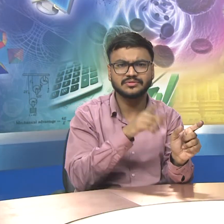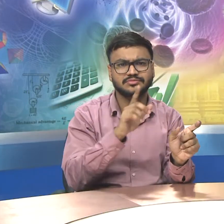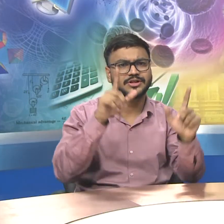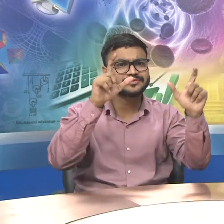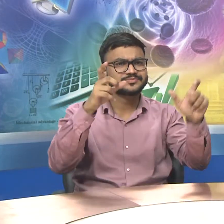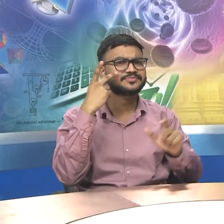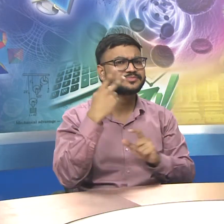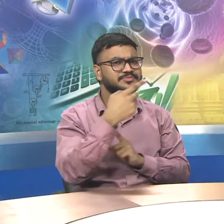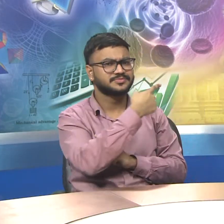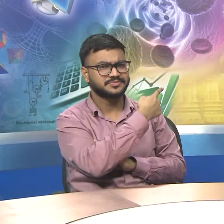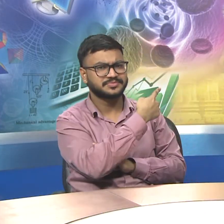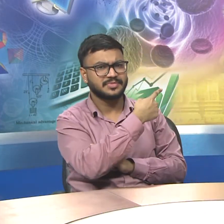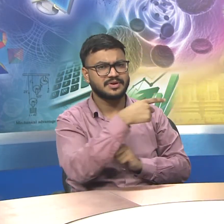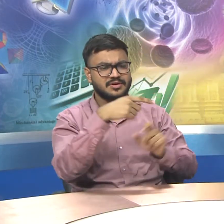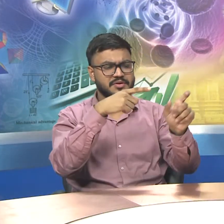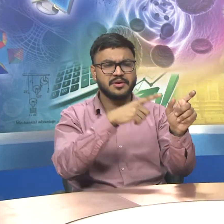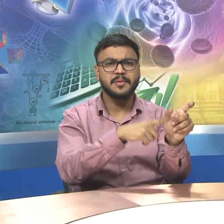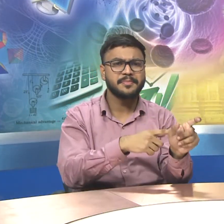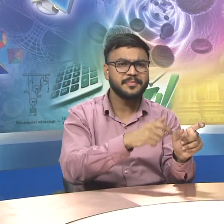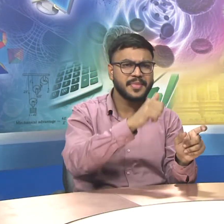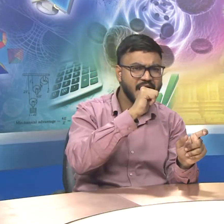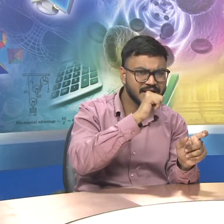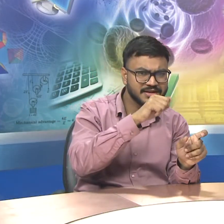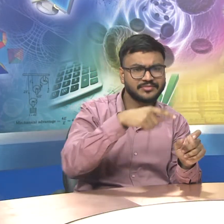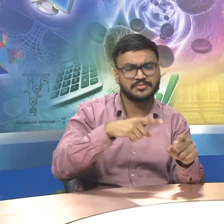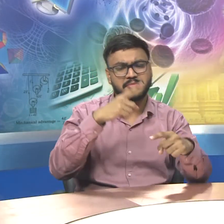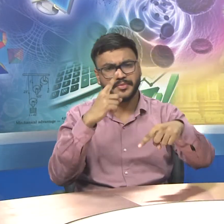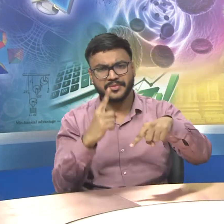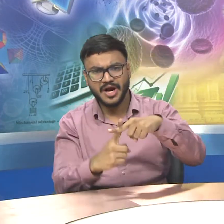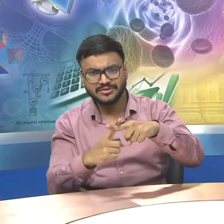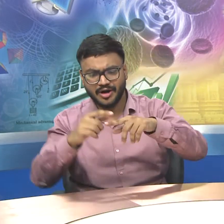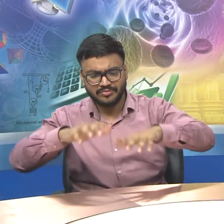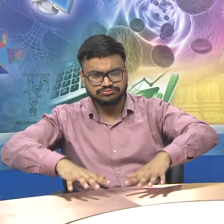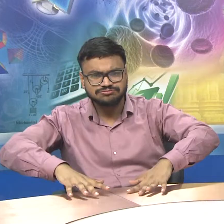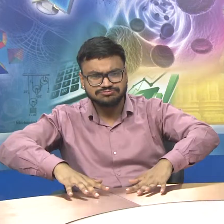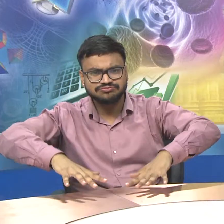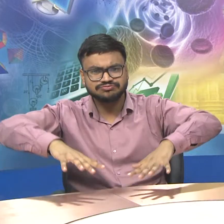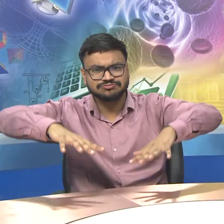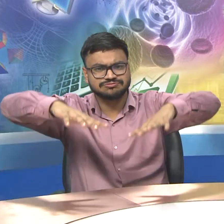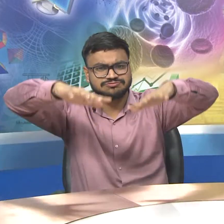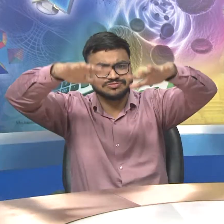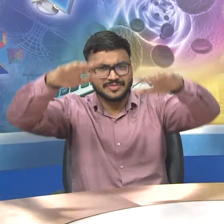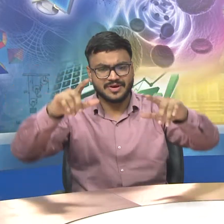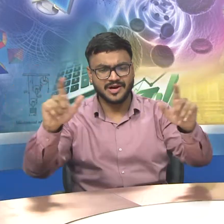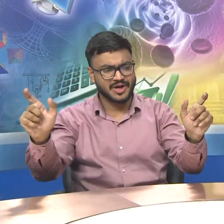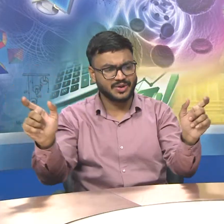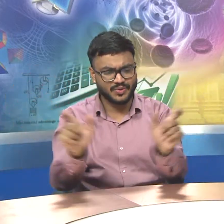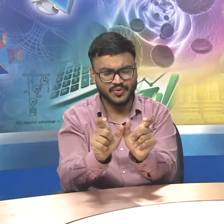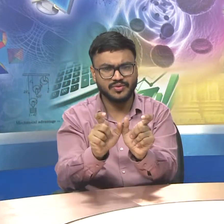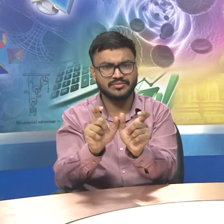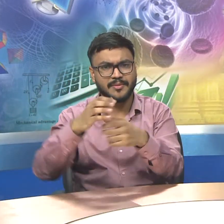But it has 2 specific words, which is first is water